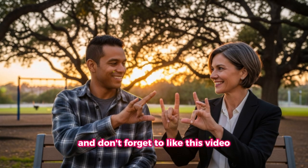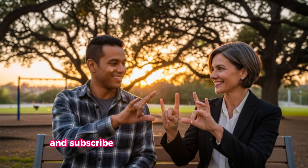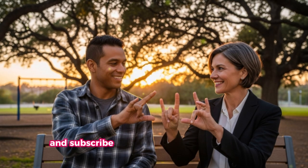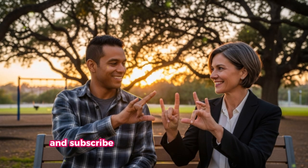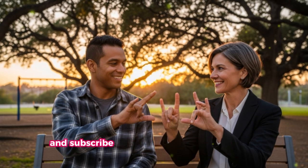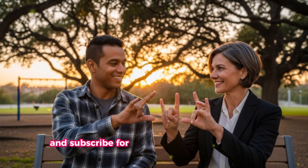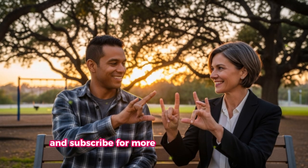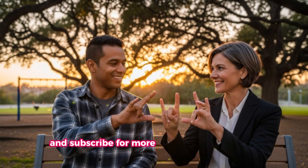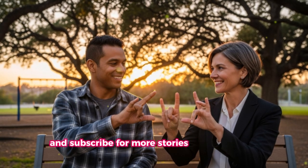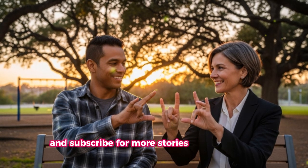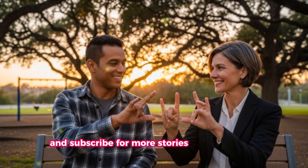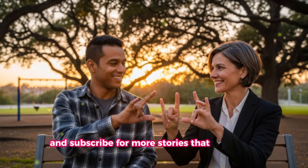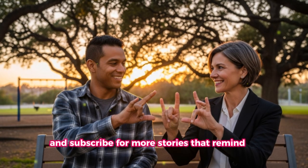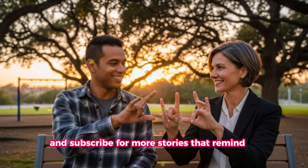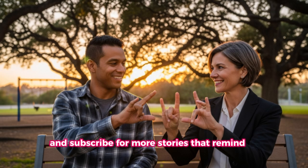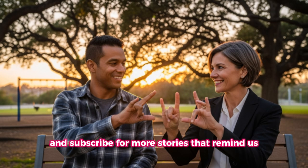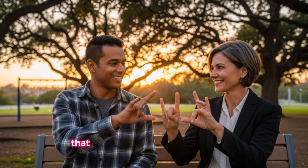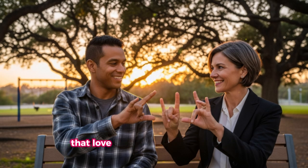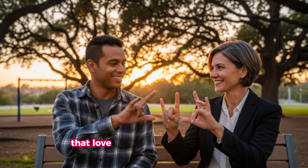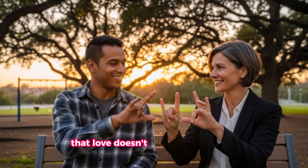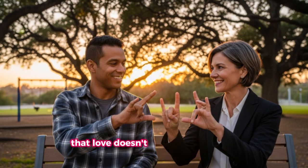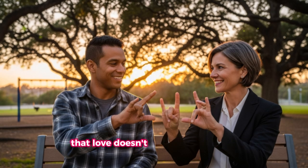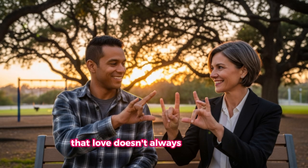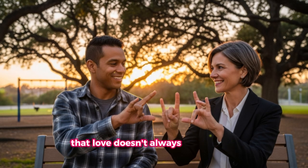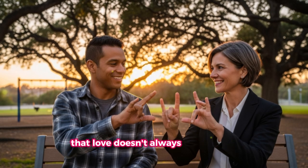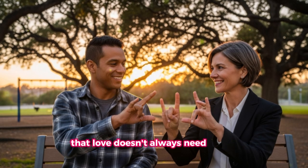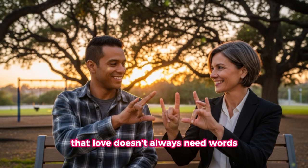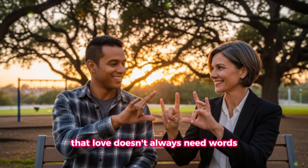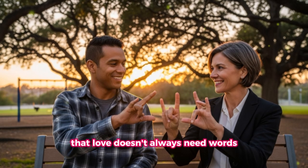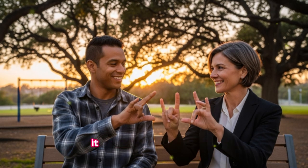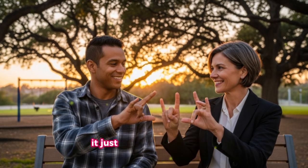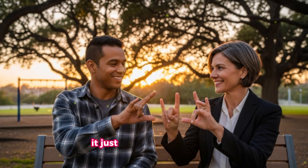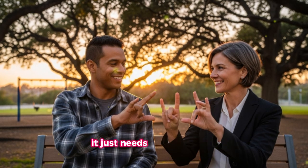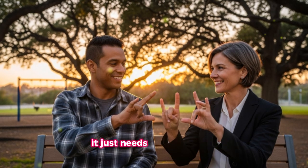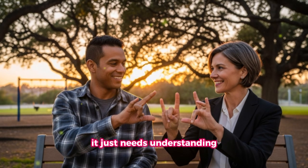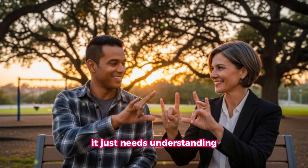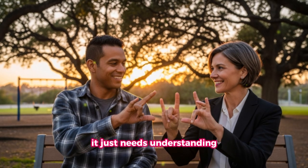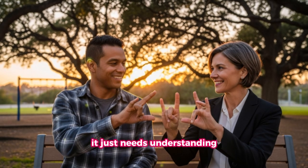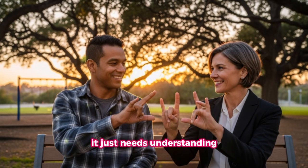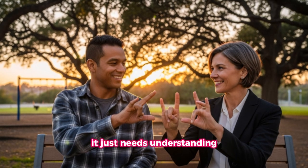and subscribe for more stories that remind us that love doesn't always need words, it just needs understanding.